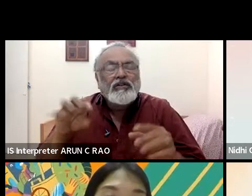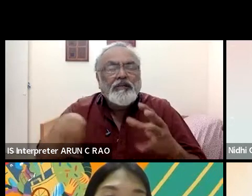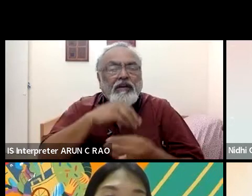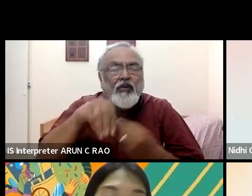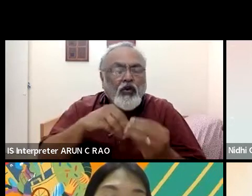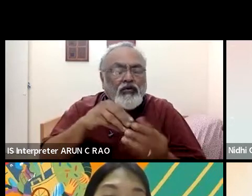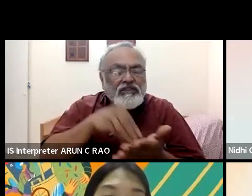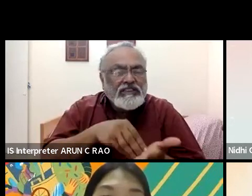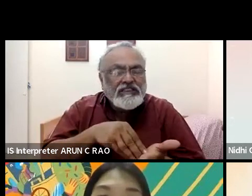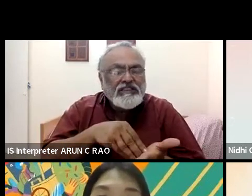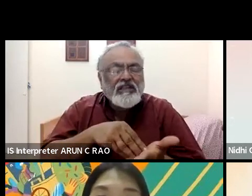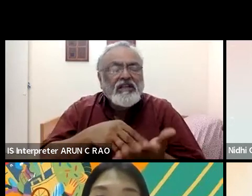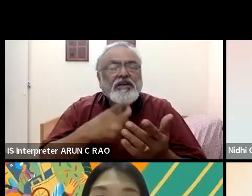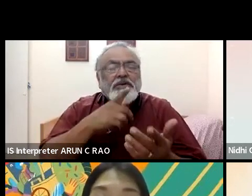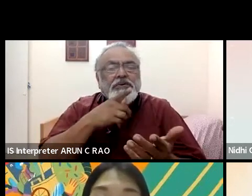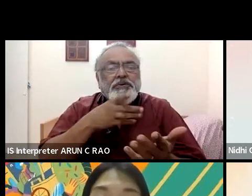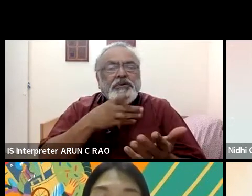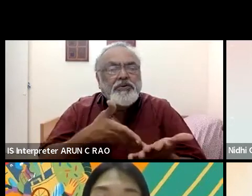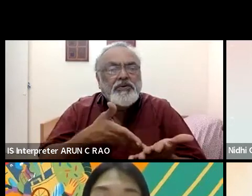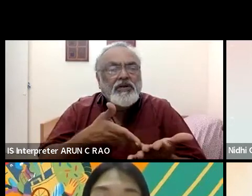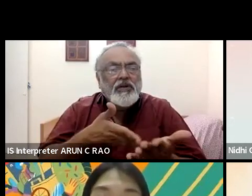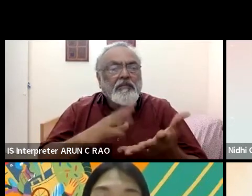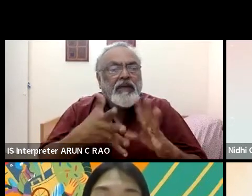if anyone would like to jump in.